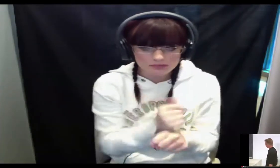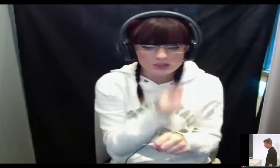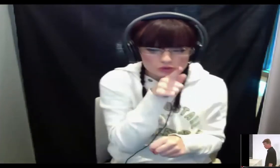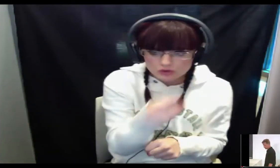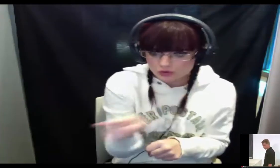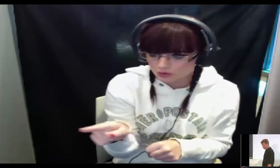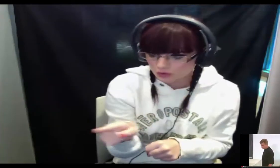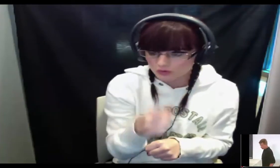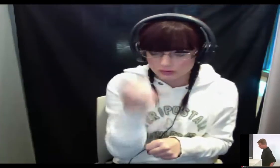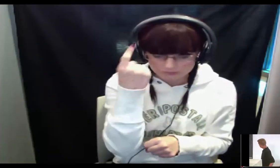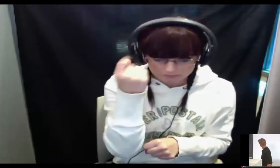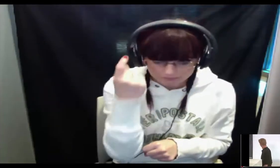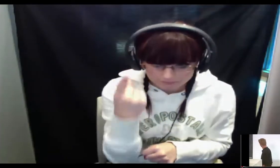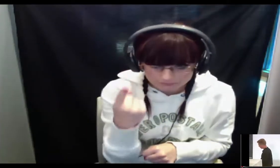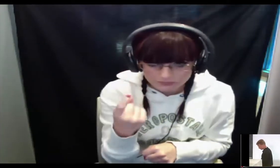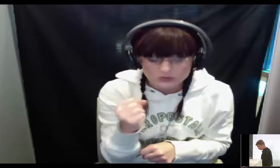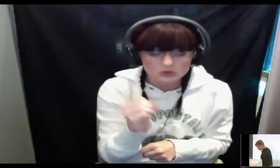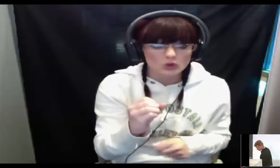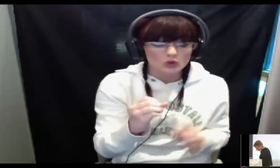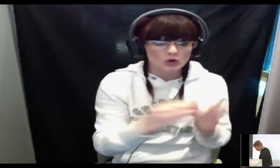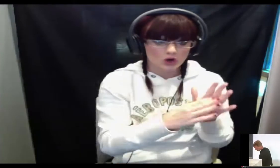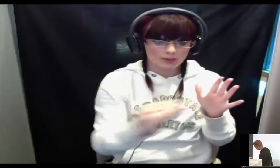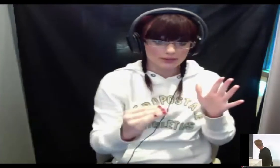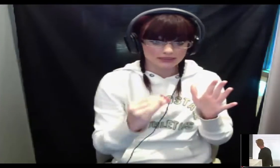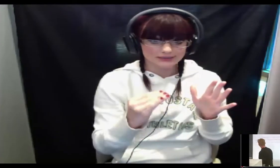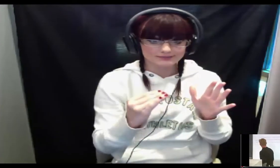down as we go.